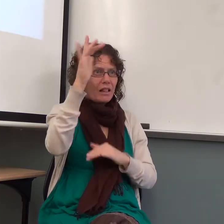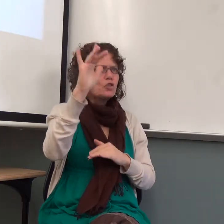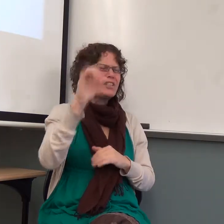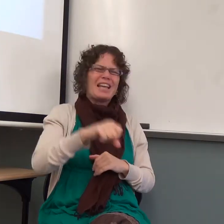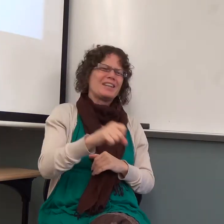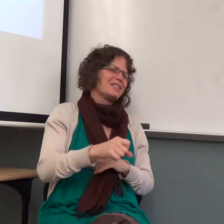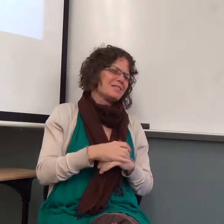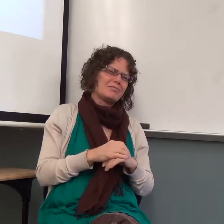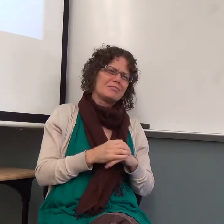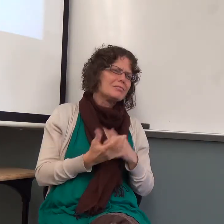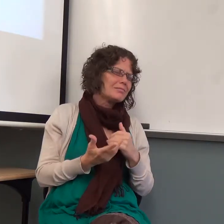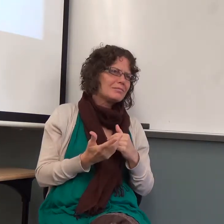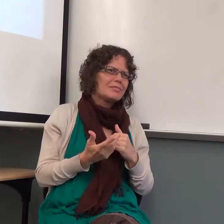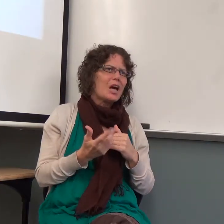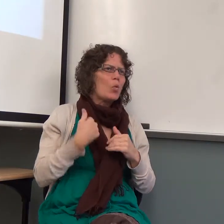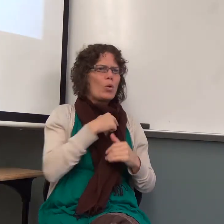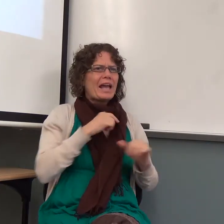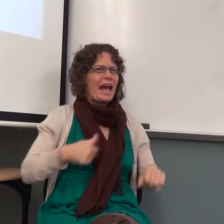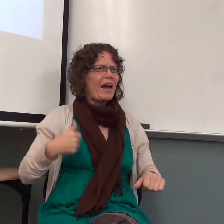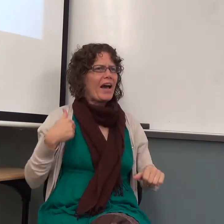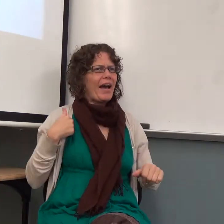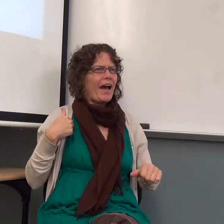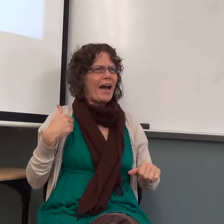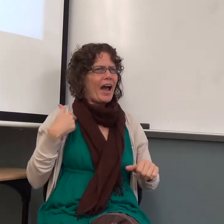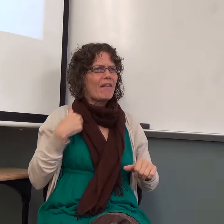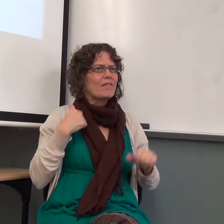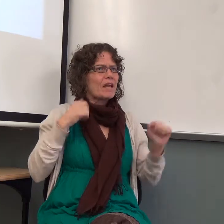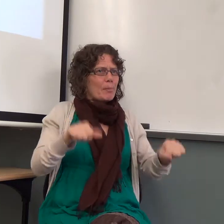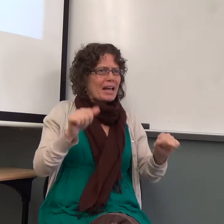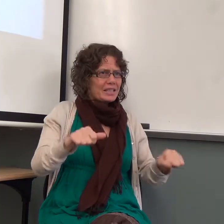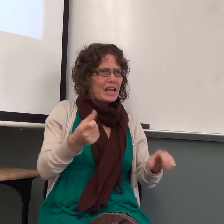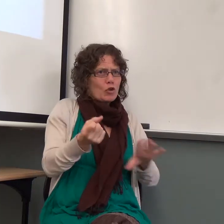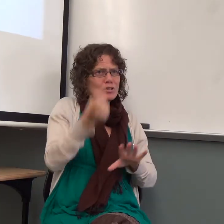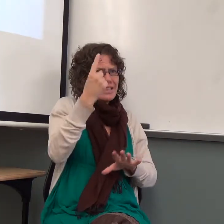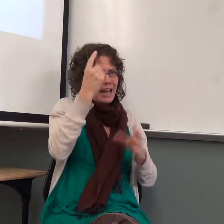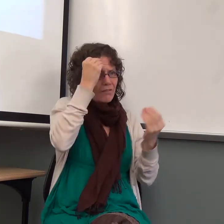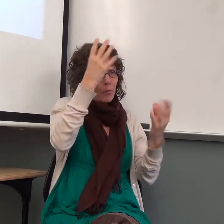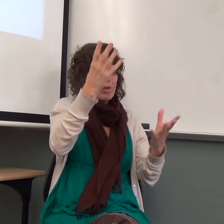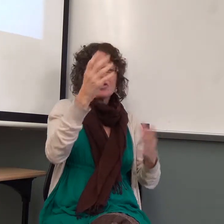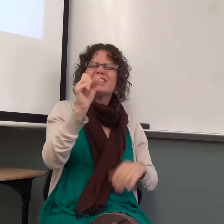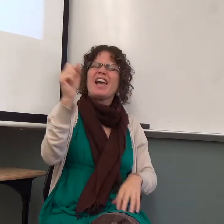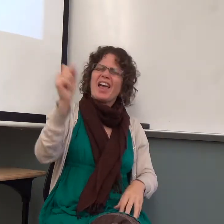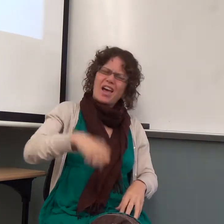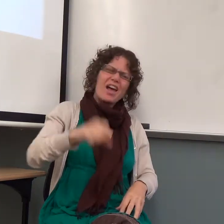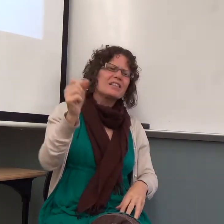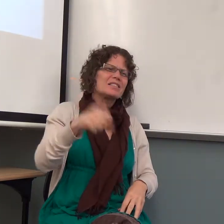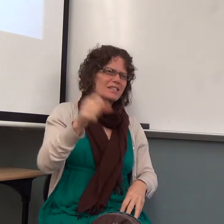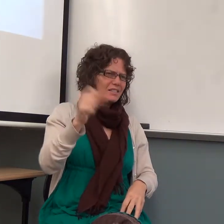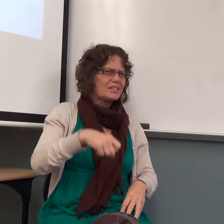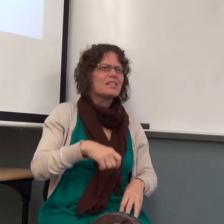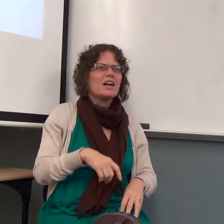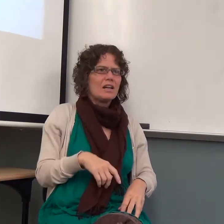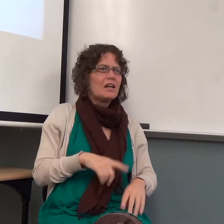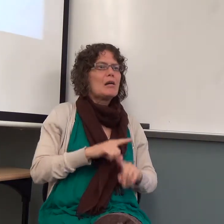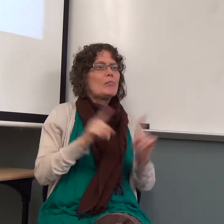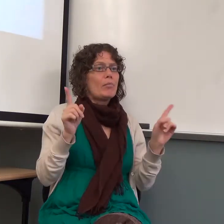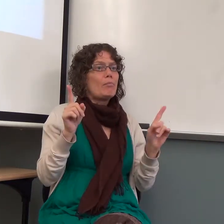we have the capacity to understand information? I would say absolutely. But when we write, we have to